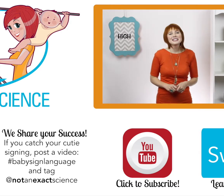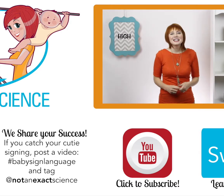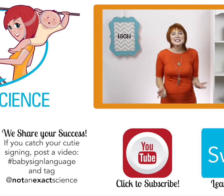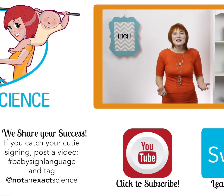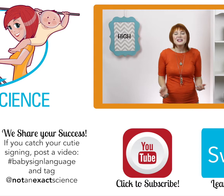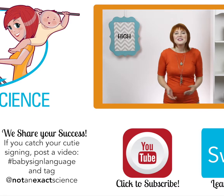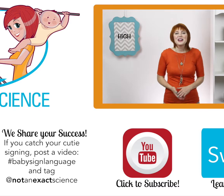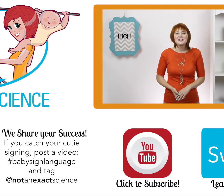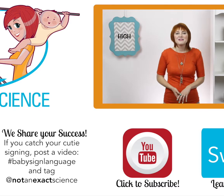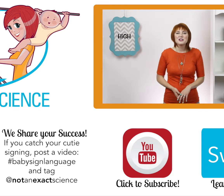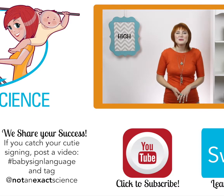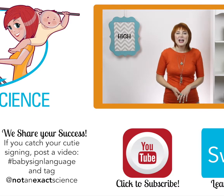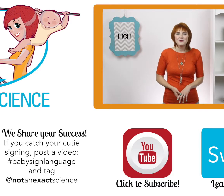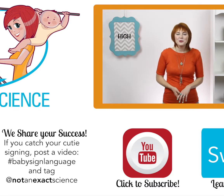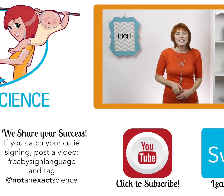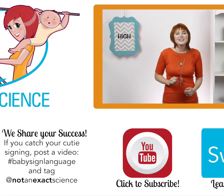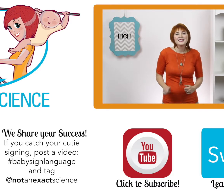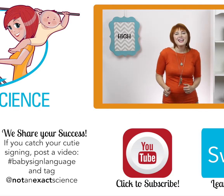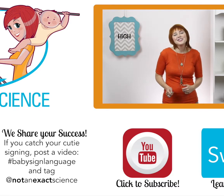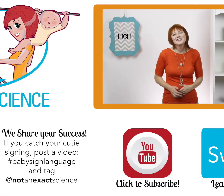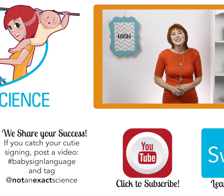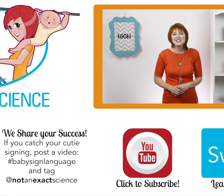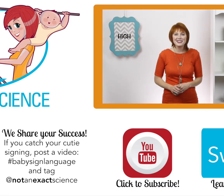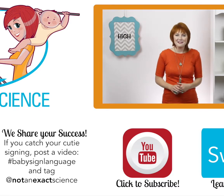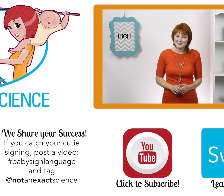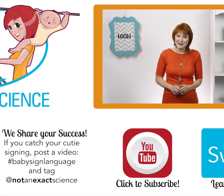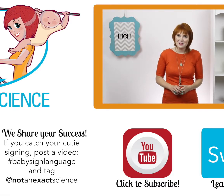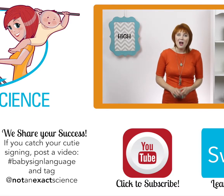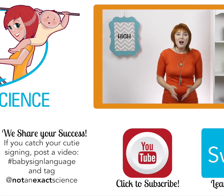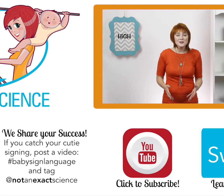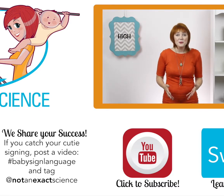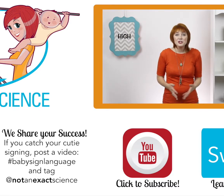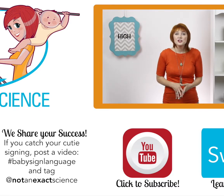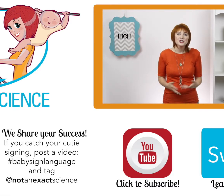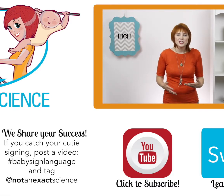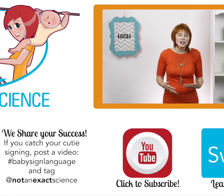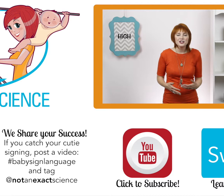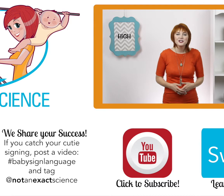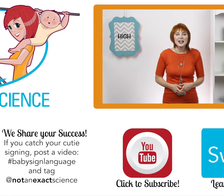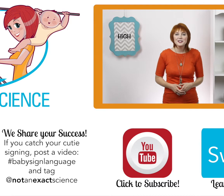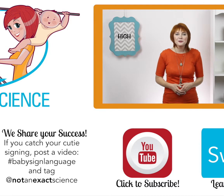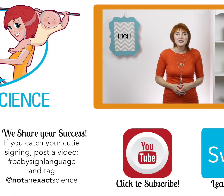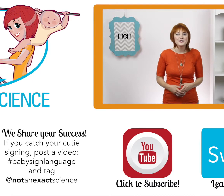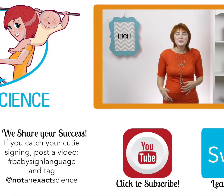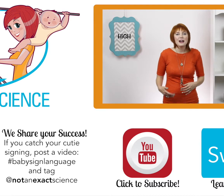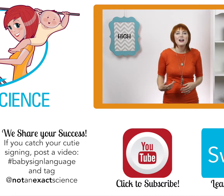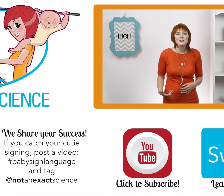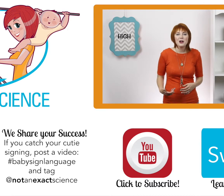let us know if you found this video to be helpful by clicking like or giving us a thumbs up. Also, be sure to share your signing stories to inspire other moms